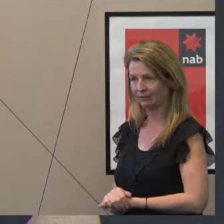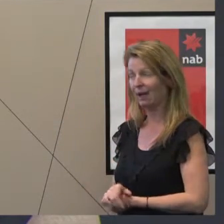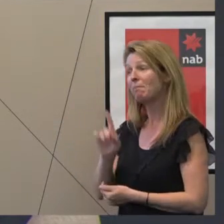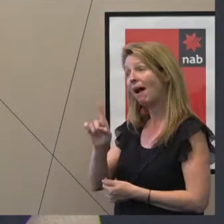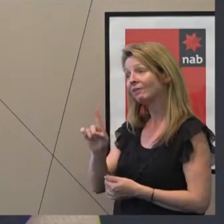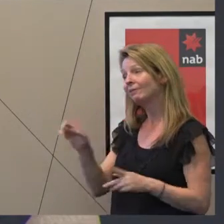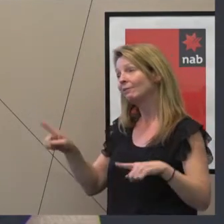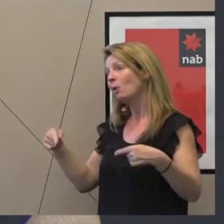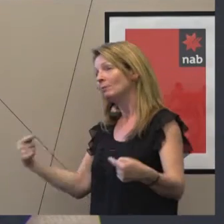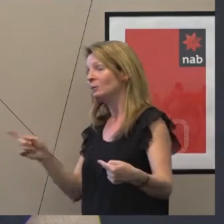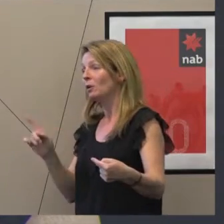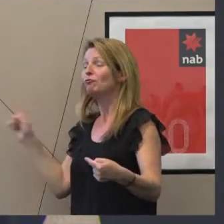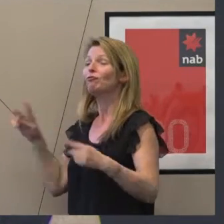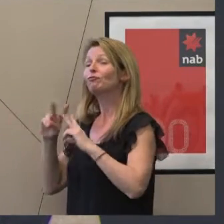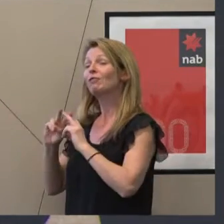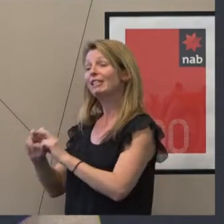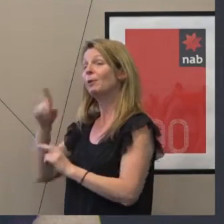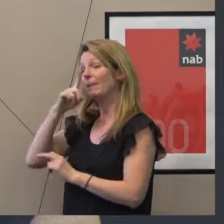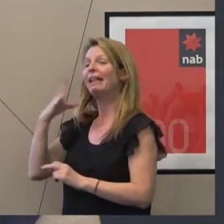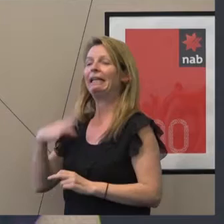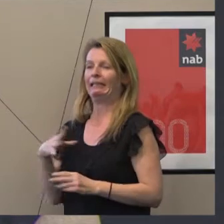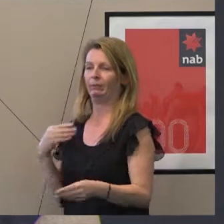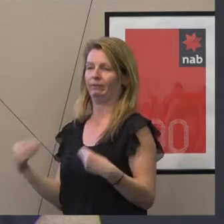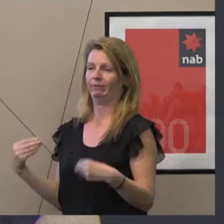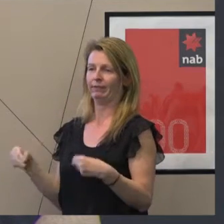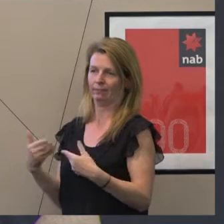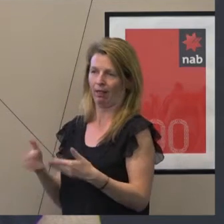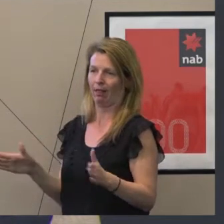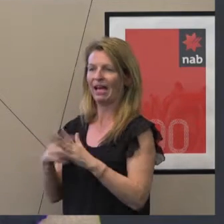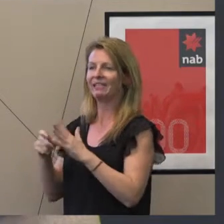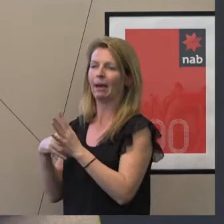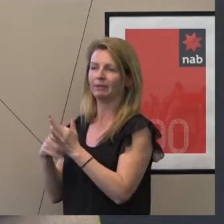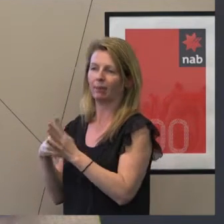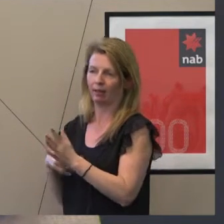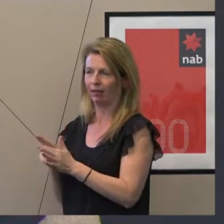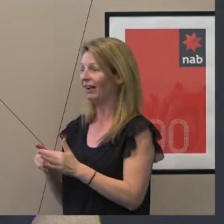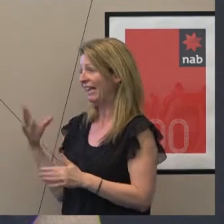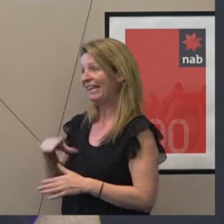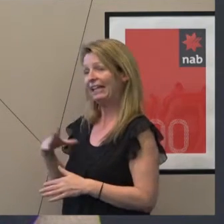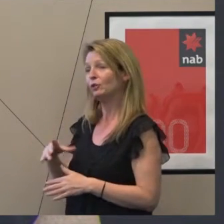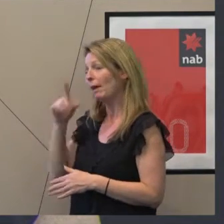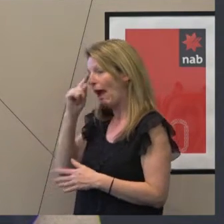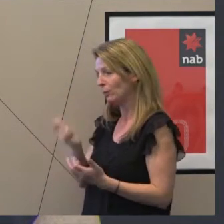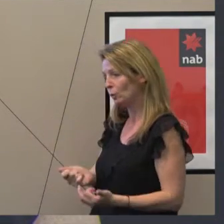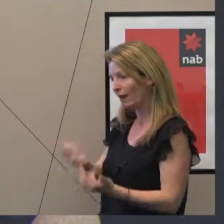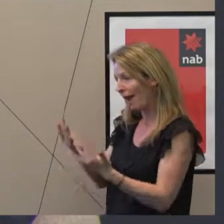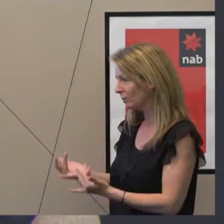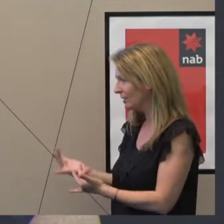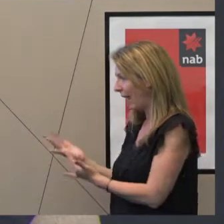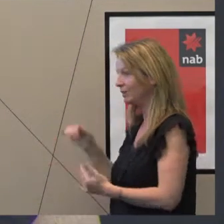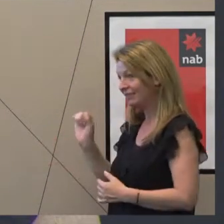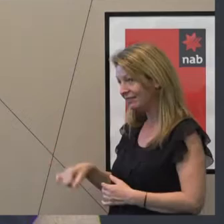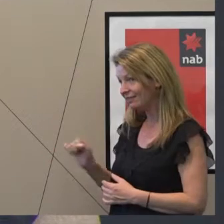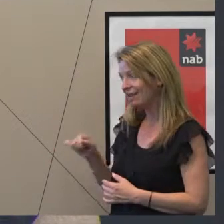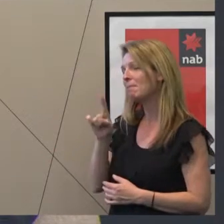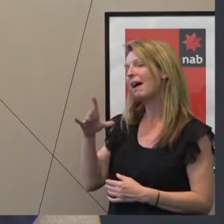is researchers need to be adaptable, and we need to be able to count things, and we also need